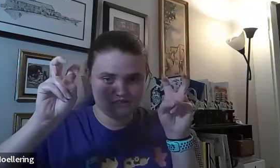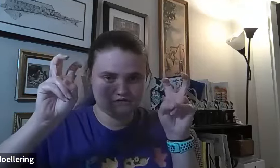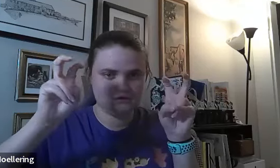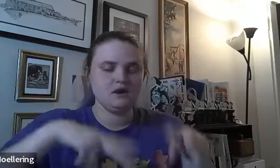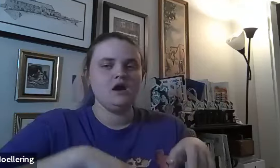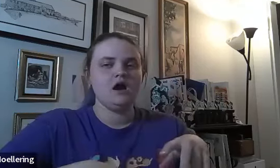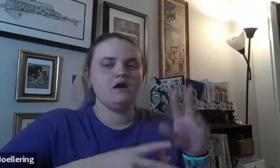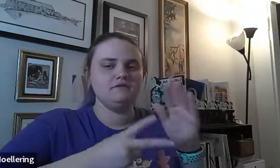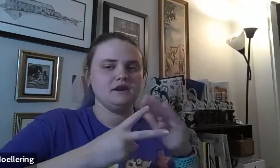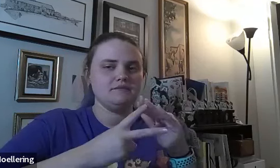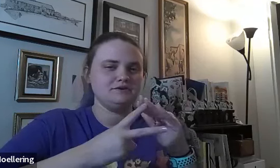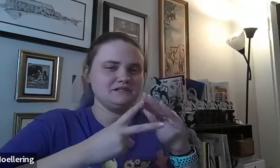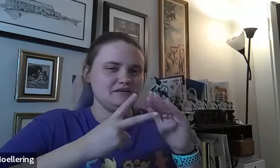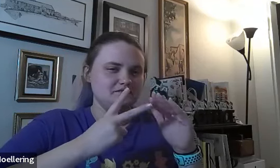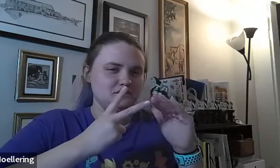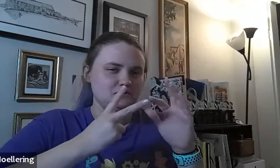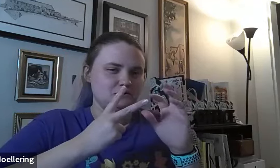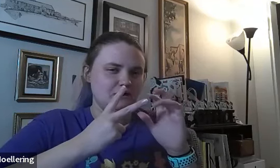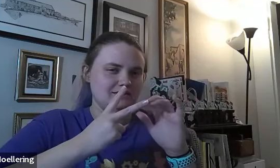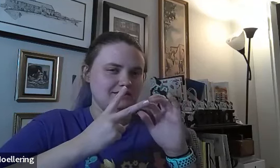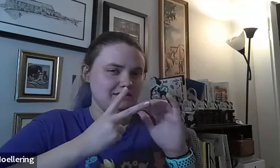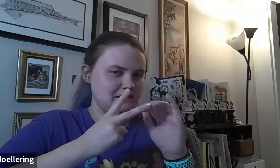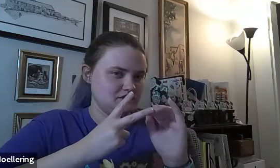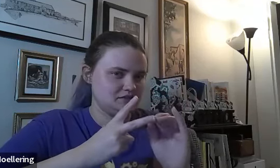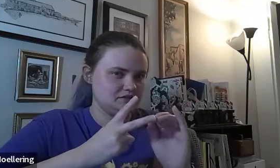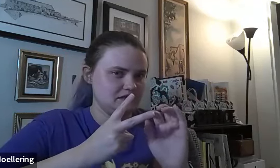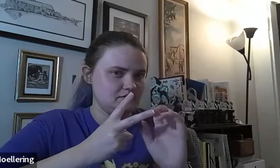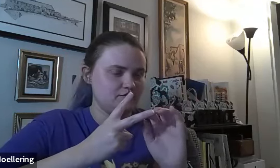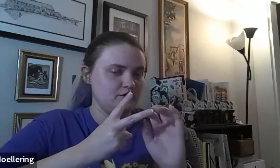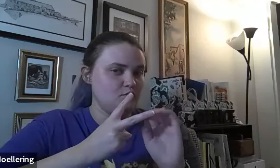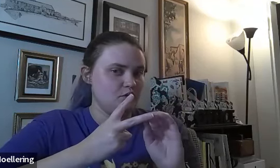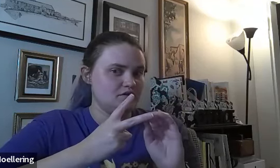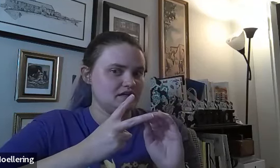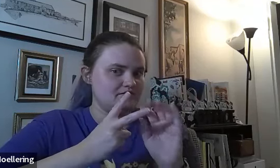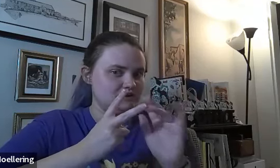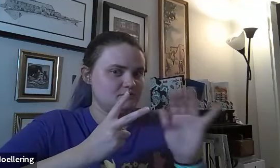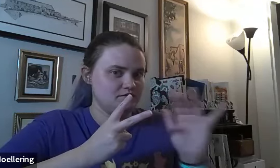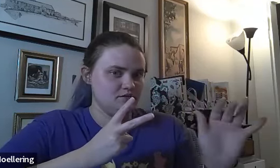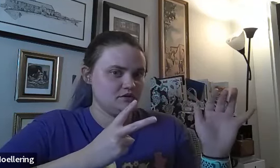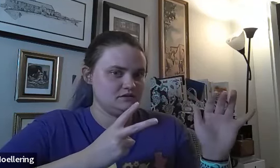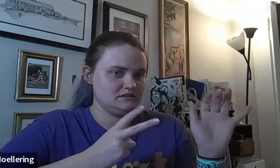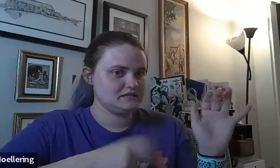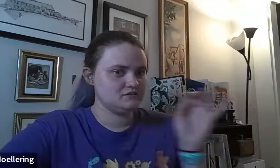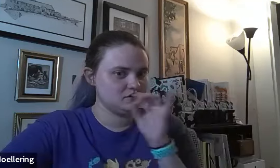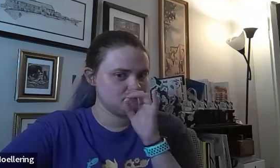practice group of numbers and a few letters, like a few words, like I finger spell a few words. Does that sound good for